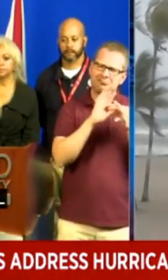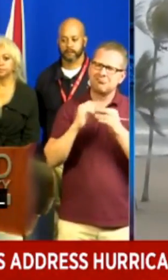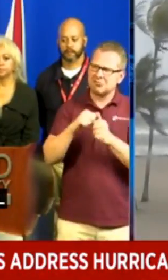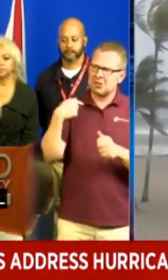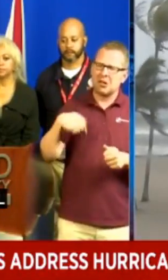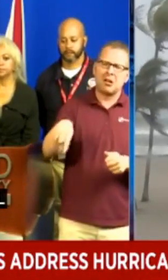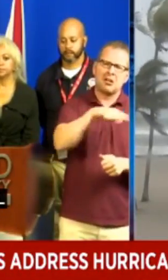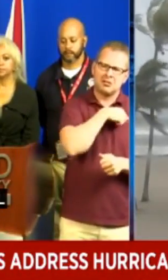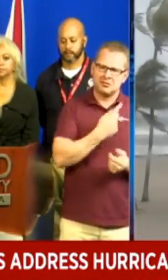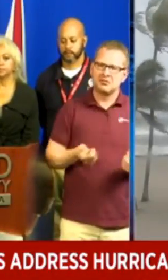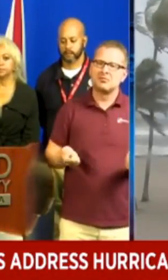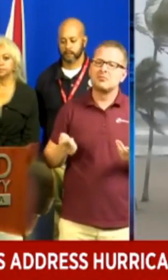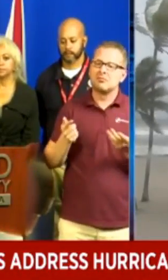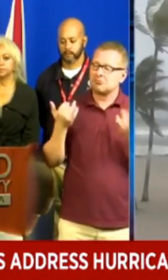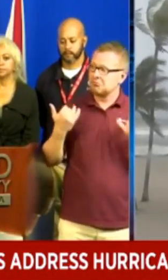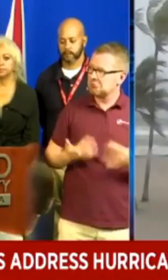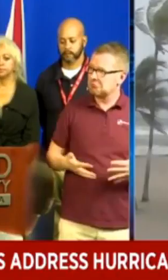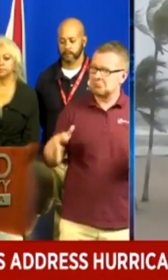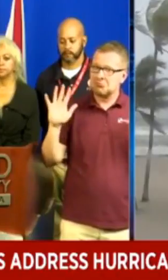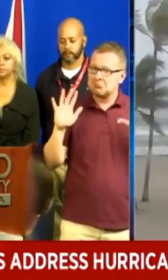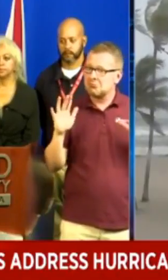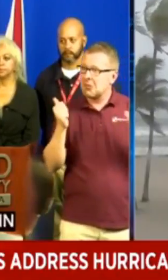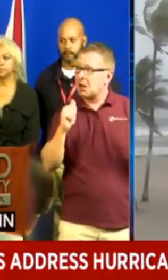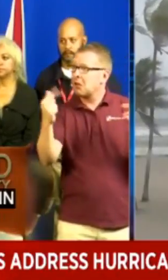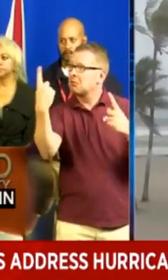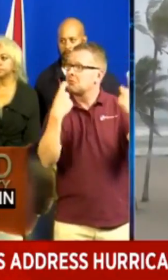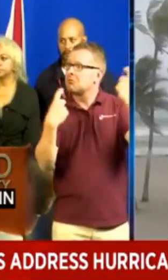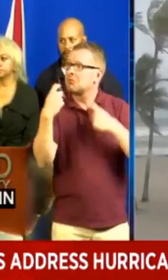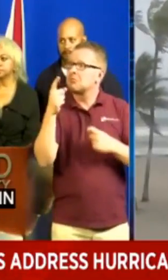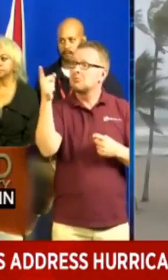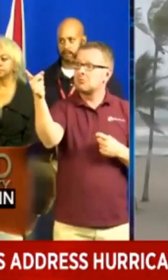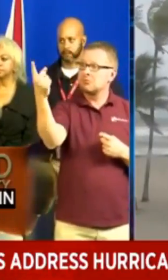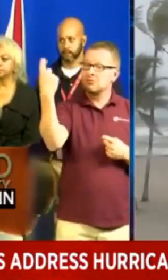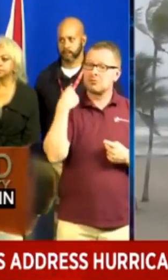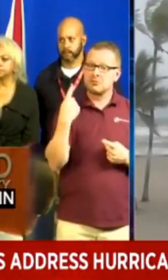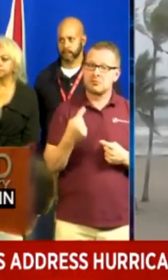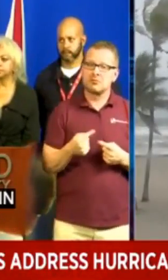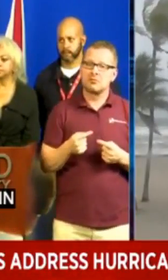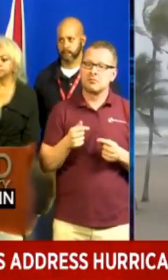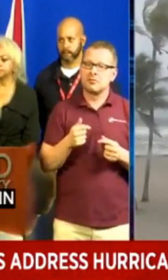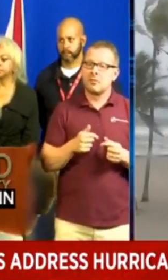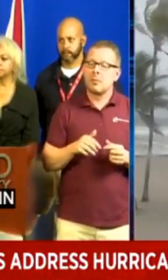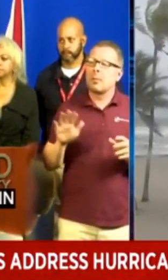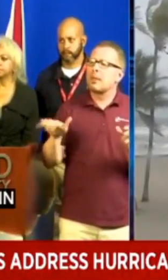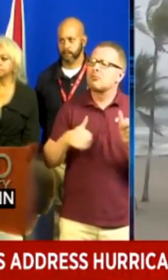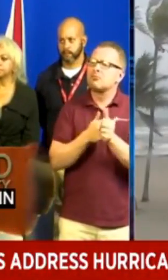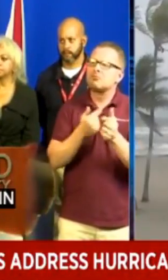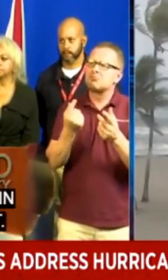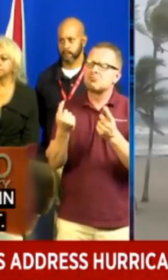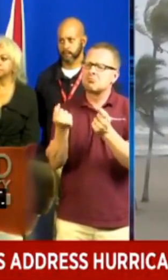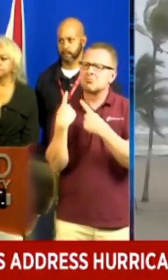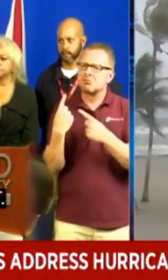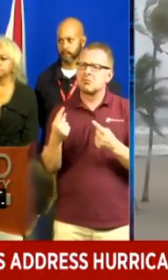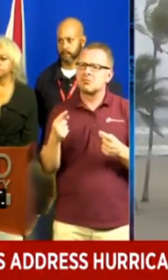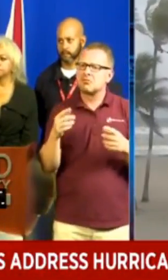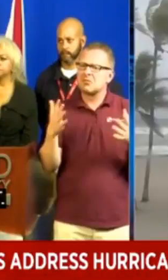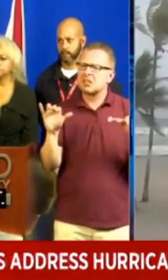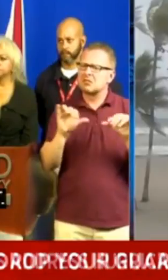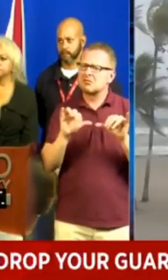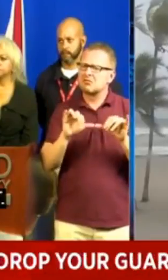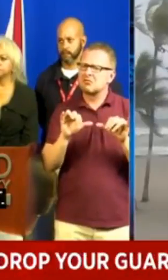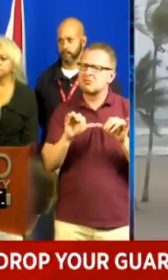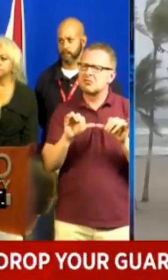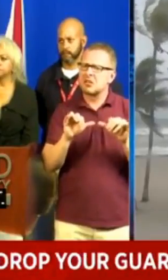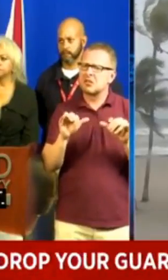any questions? Just a quick follow-up from earlier. The king-size mattress that was brought to a shelter, was that an actual mattress or an air